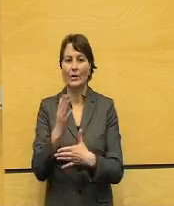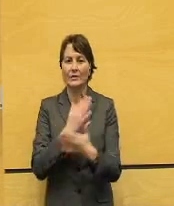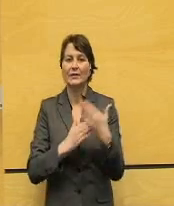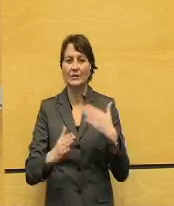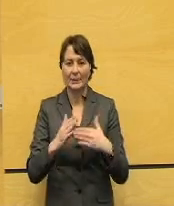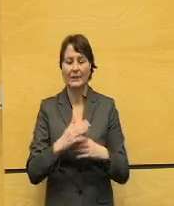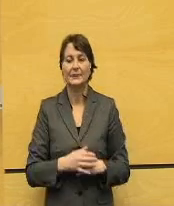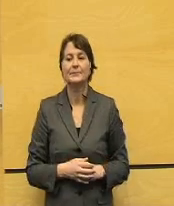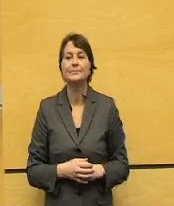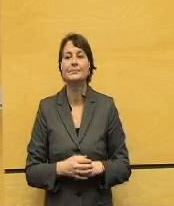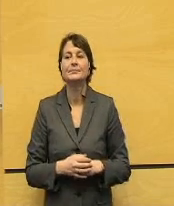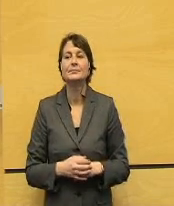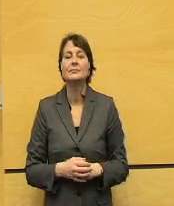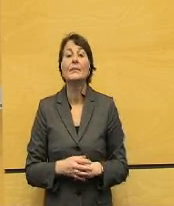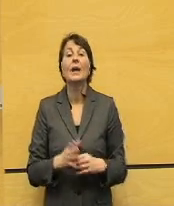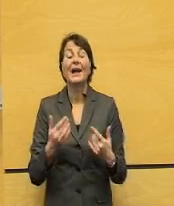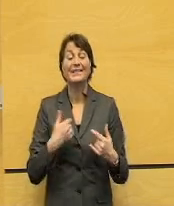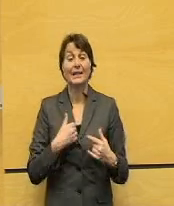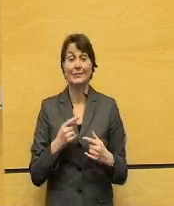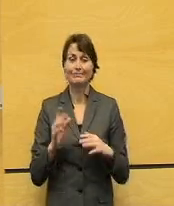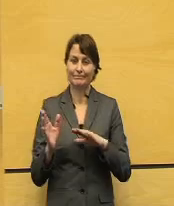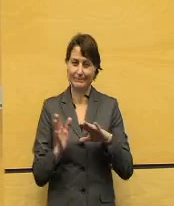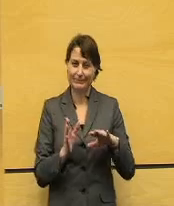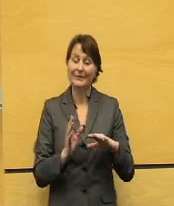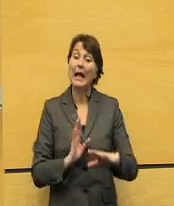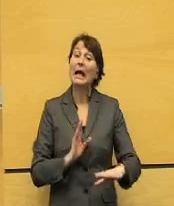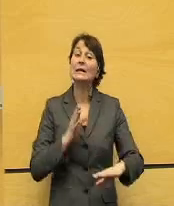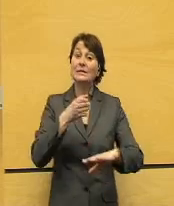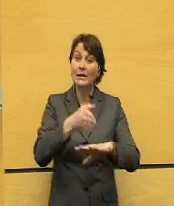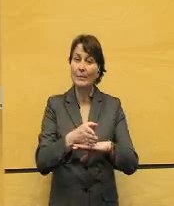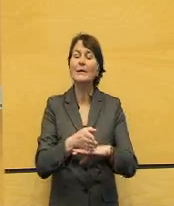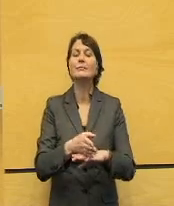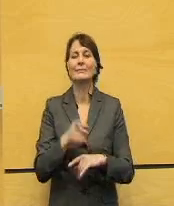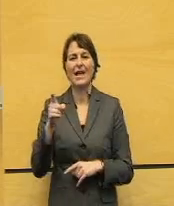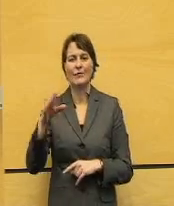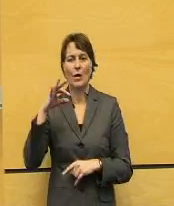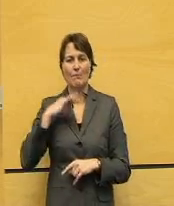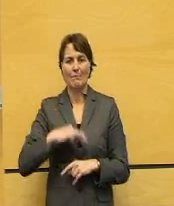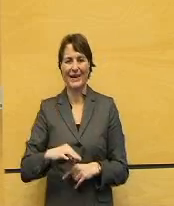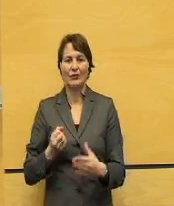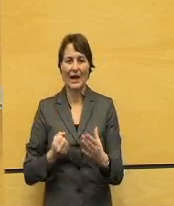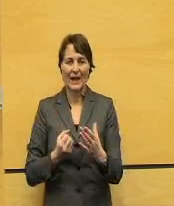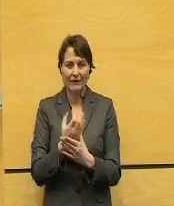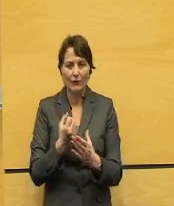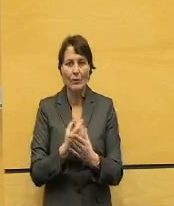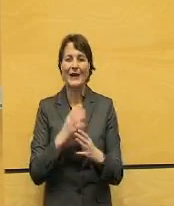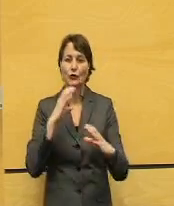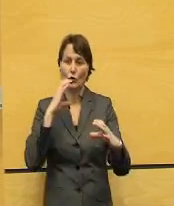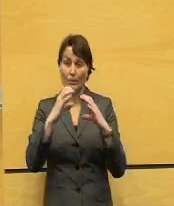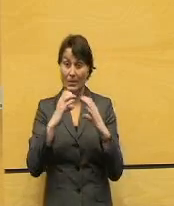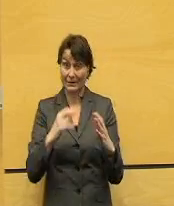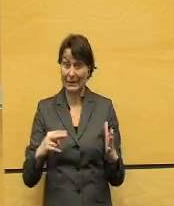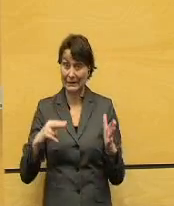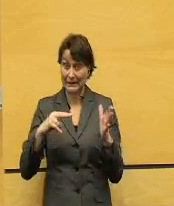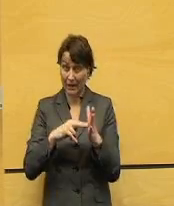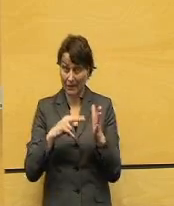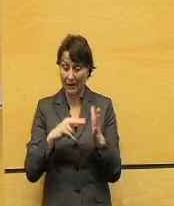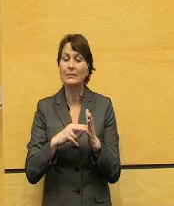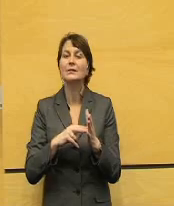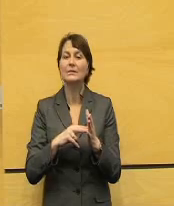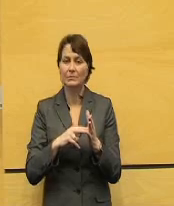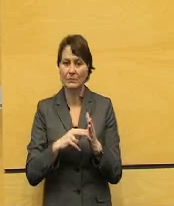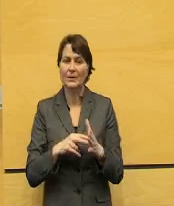In terms of accessibility, the Ministry of Information Communication Technology issued the